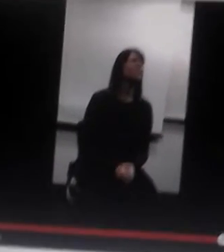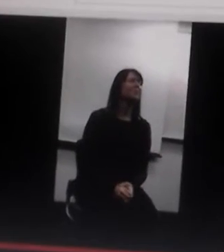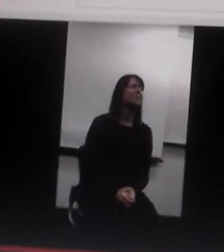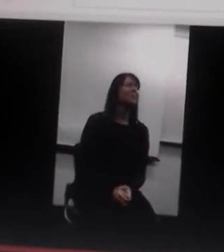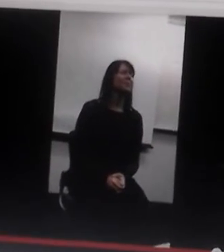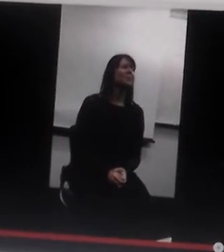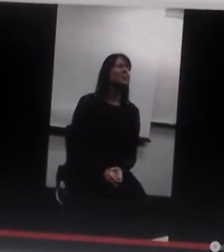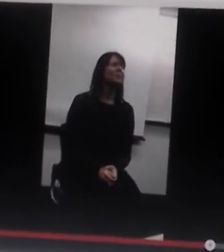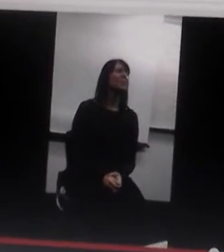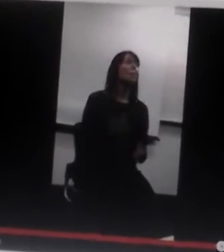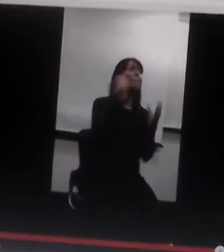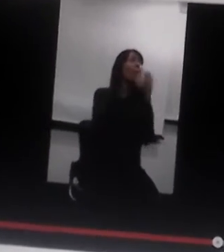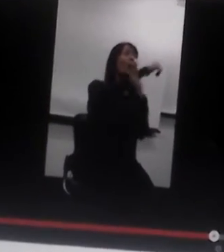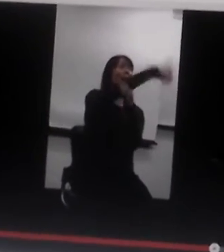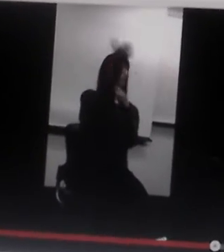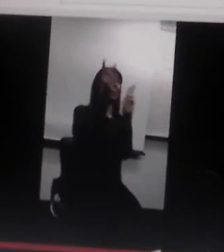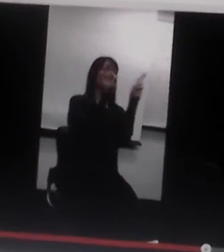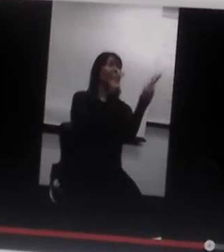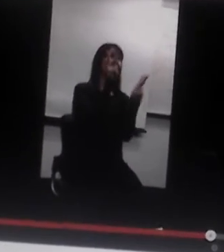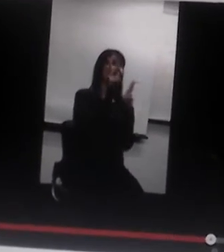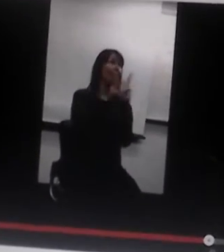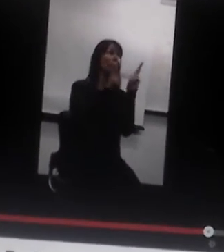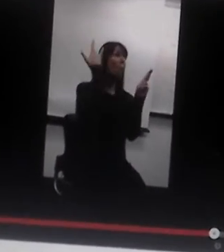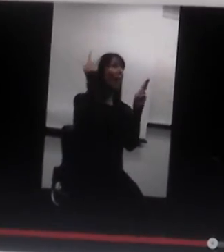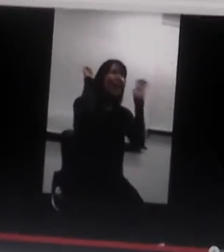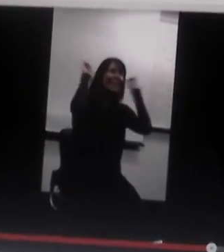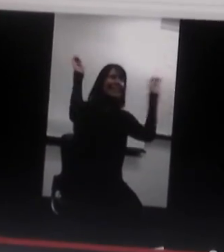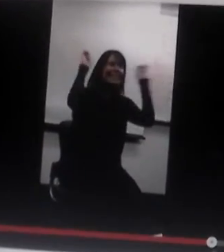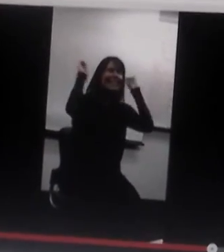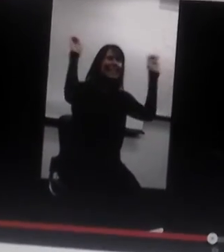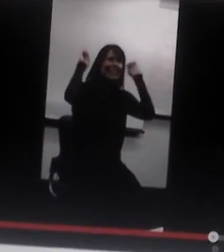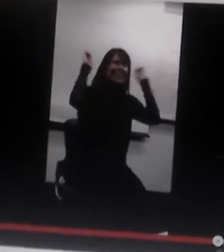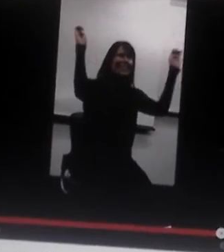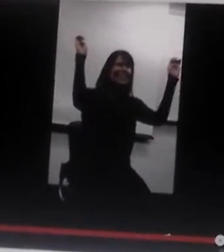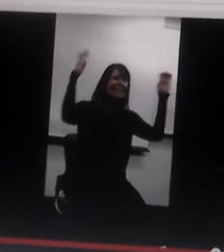I couldn't hear anything, but other people could. It was loud.